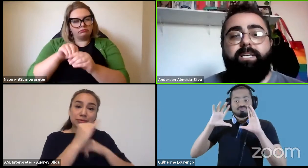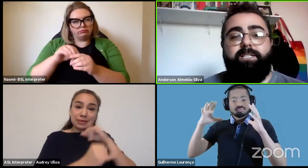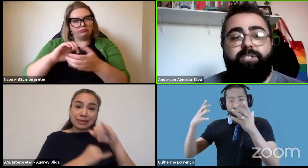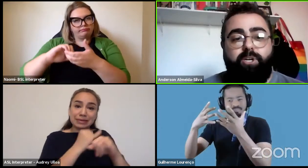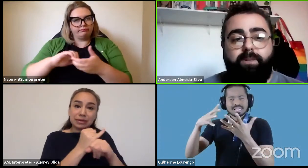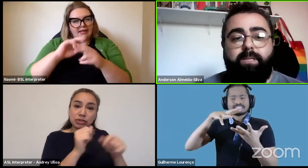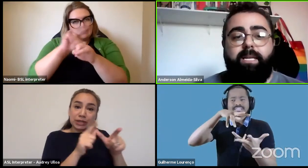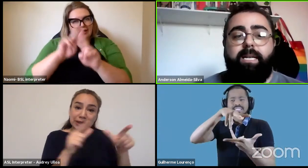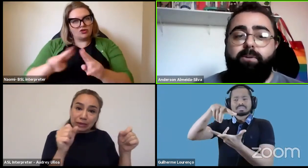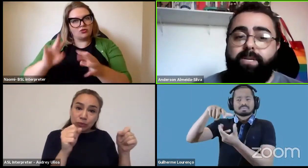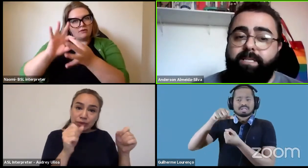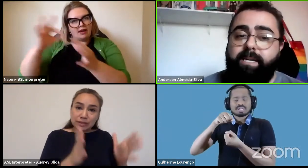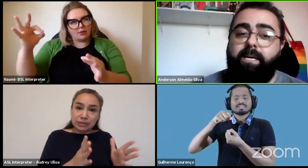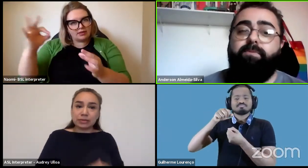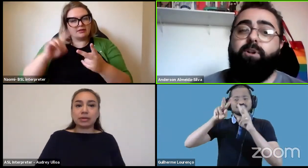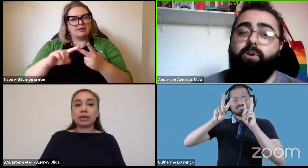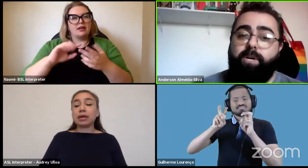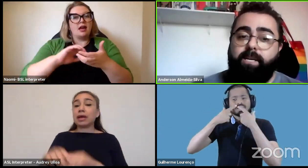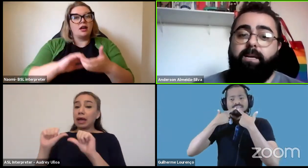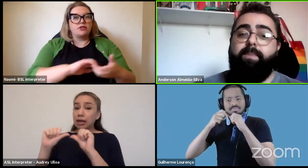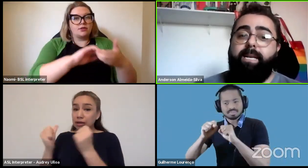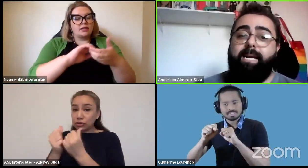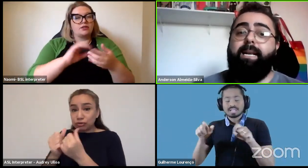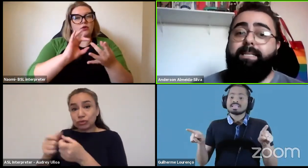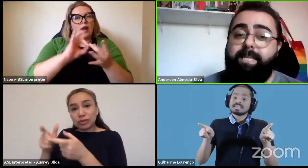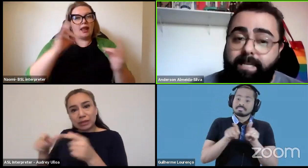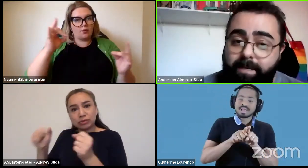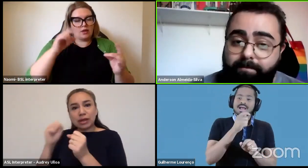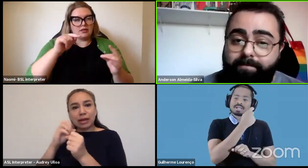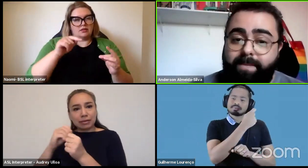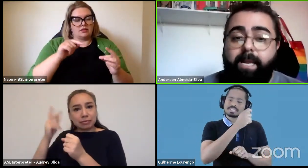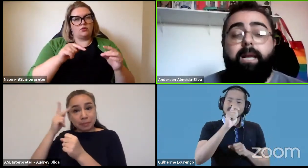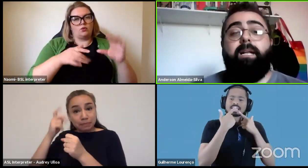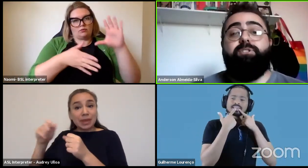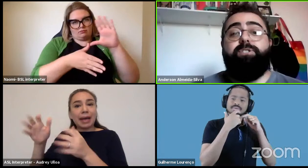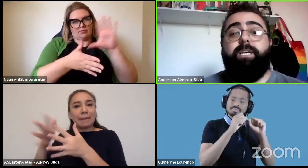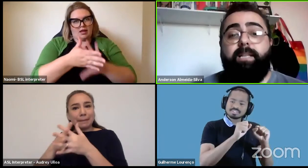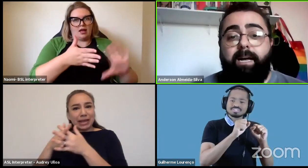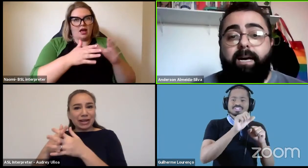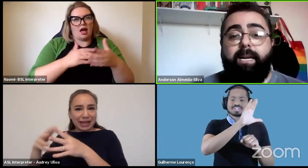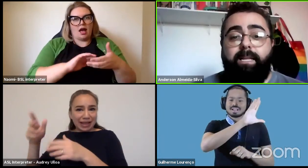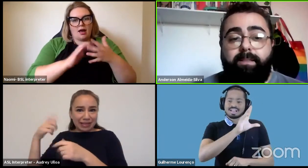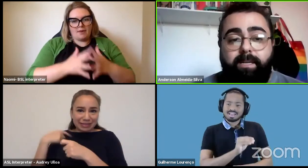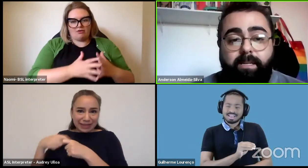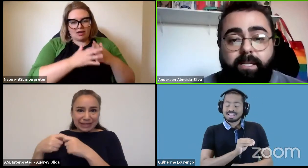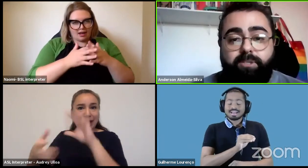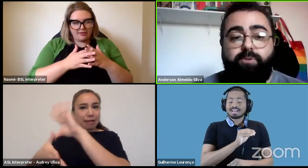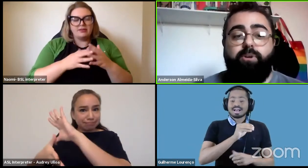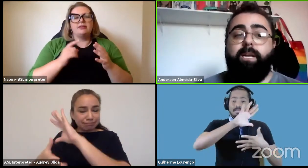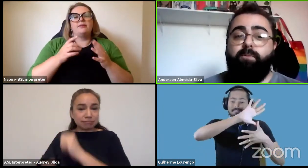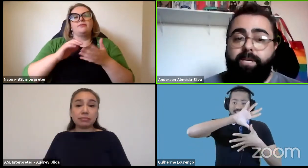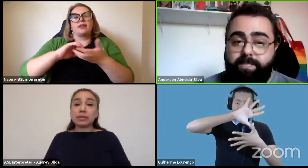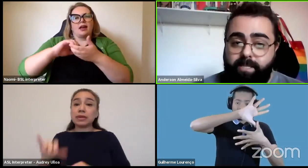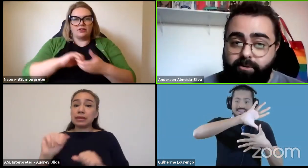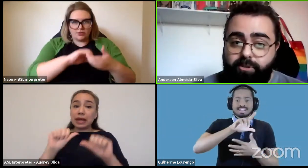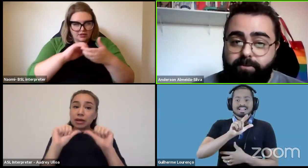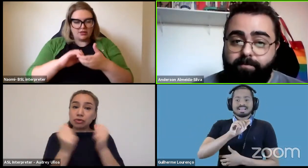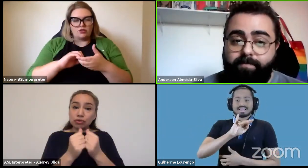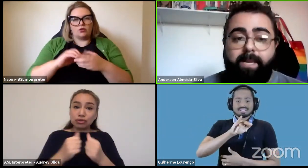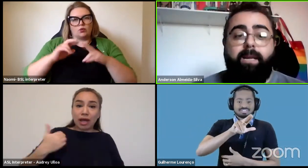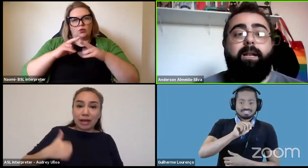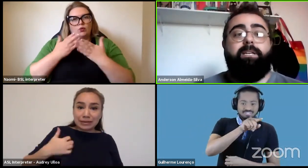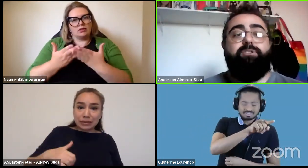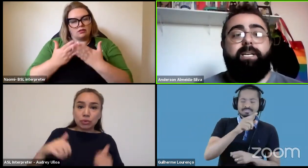la Asociación de Lingüística y Filología de América Latina, la Sociedad Argentina de Estudios